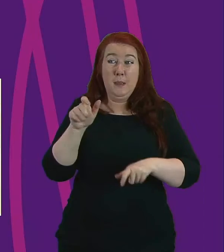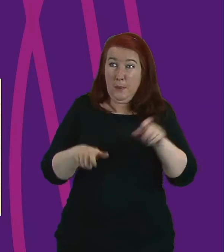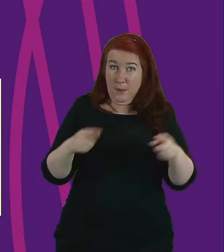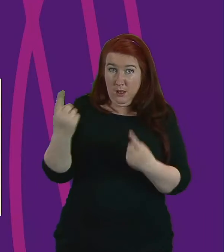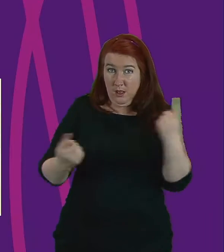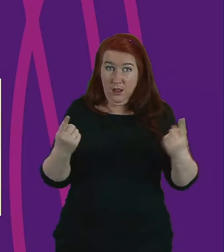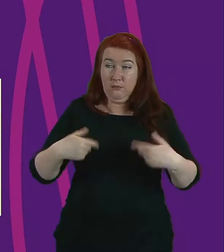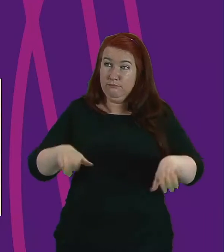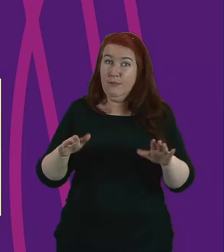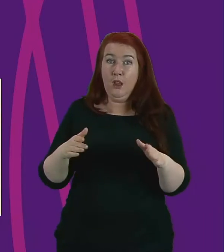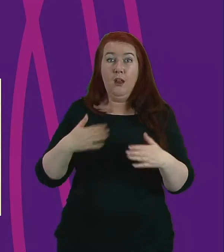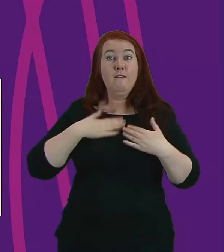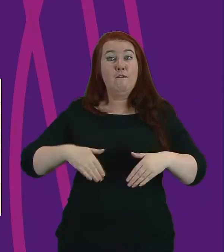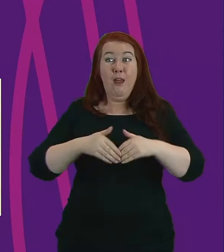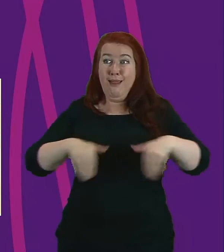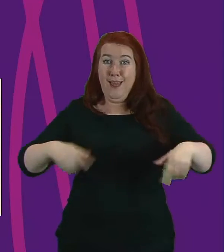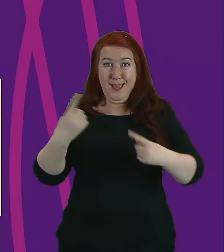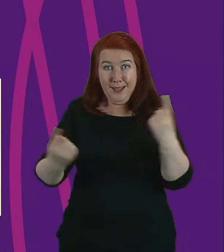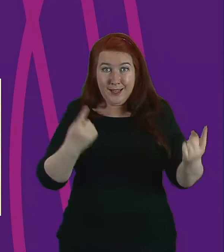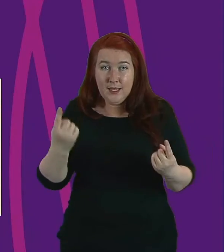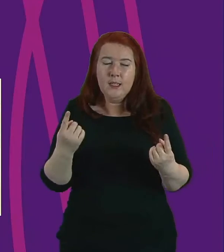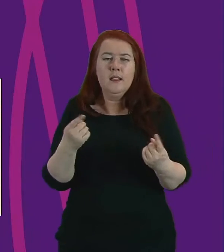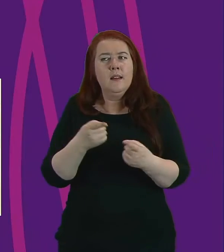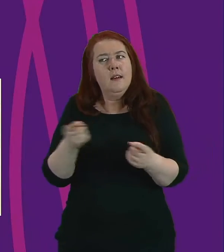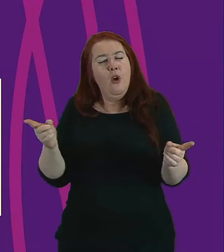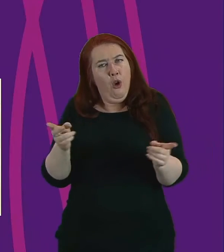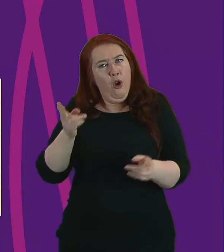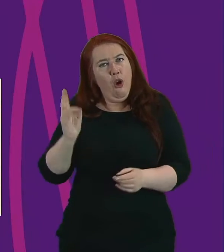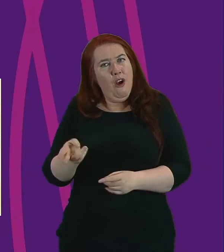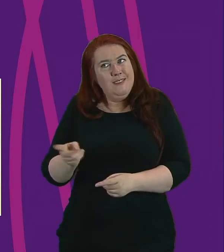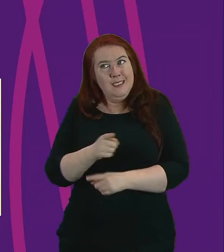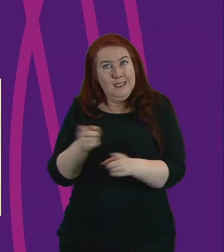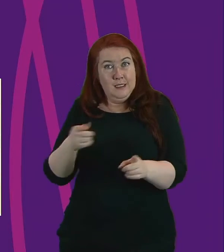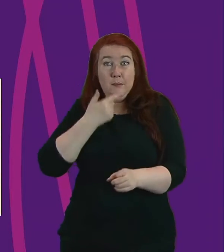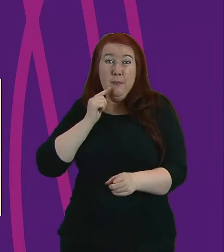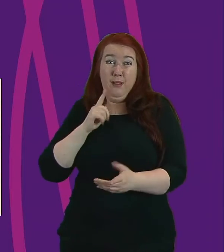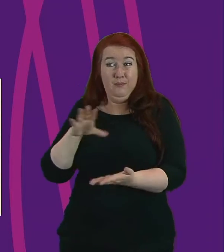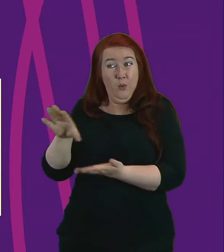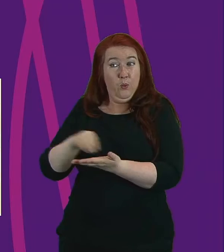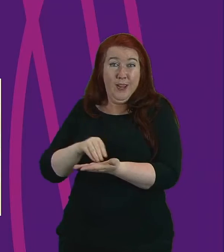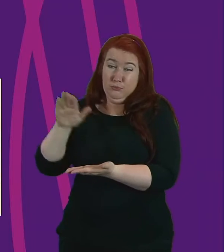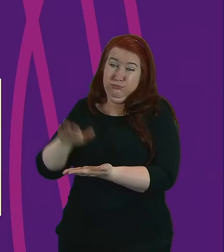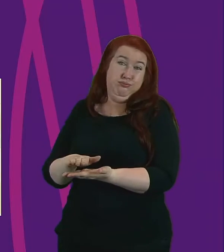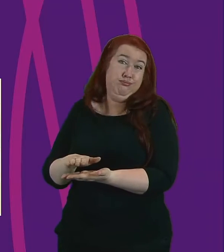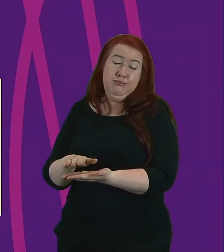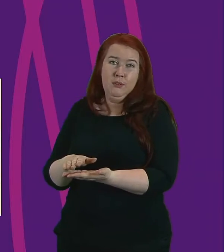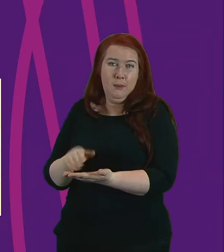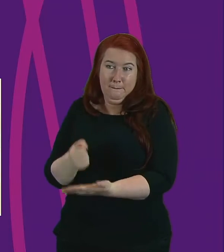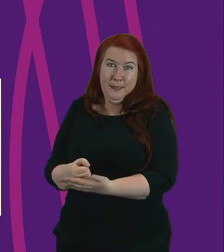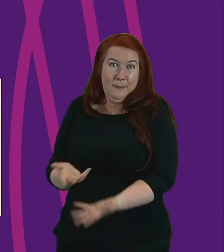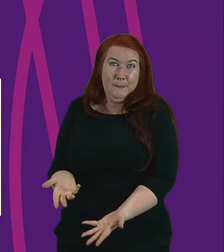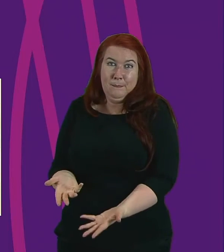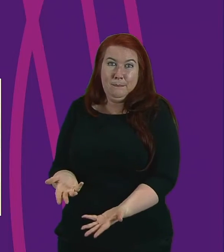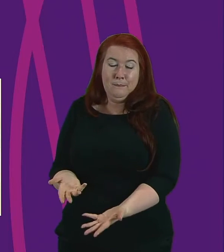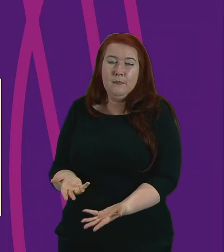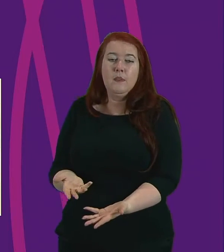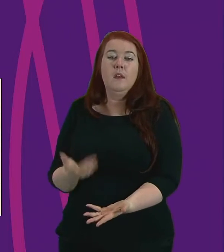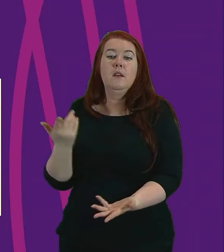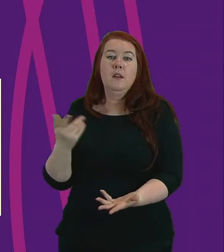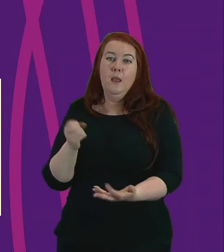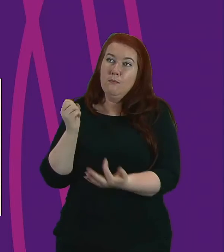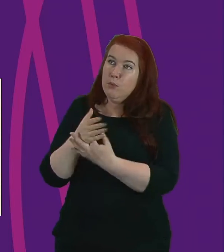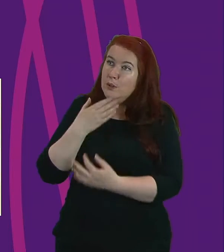line during this pandemic are often the people who are paid the least. There's care workers, the refuse collectors, the